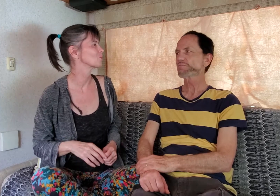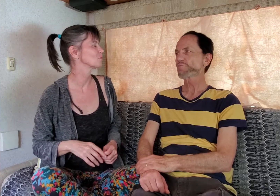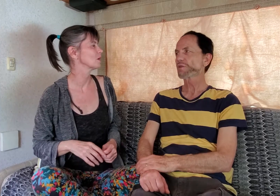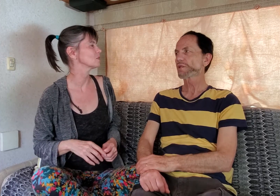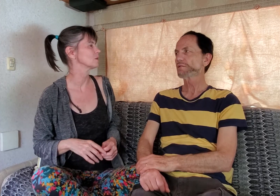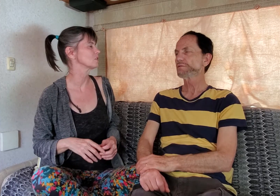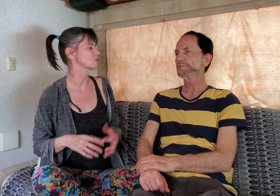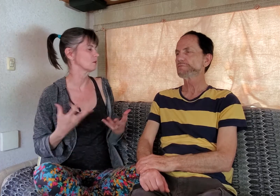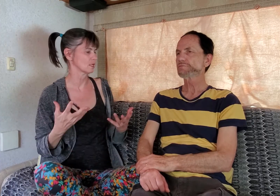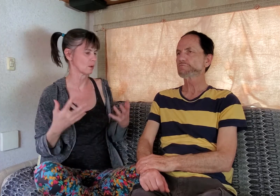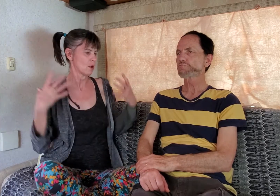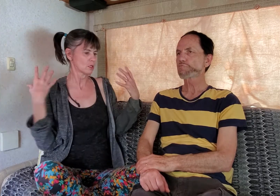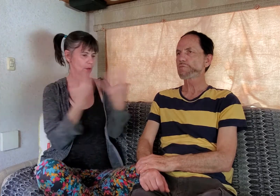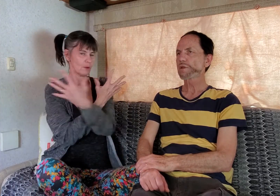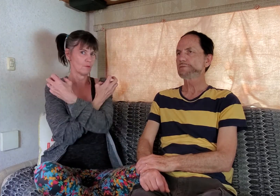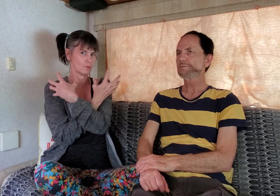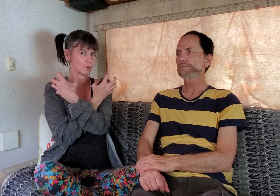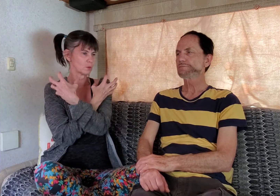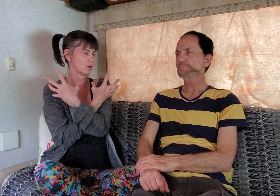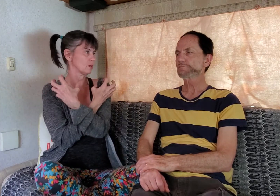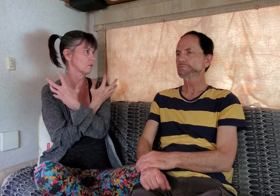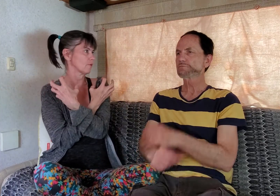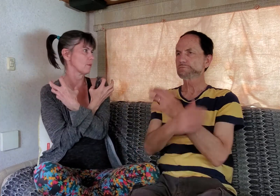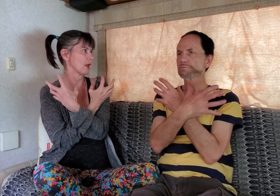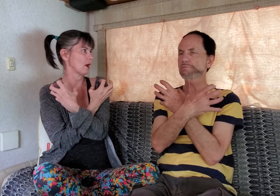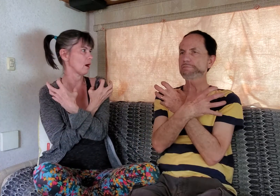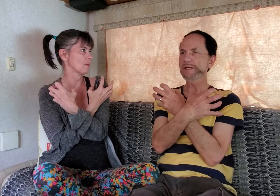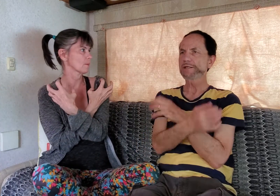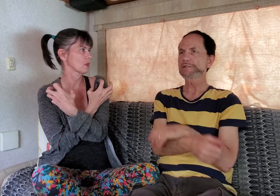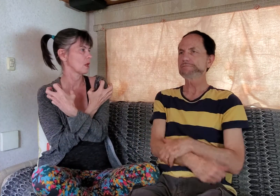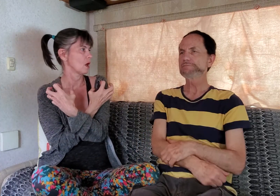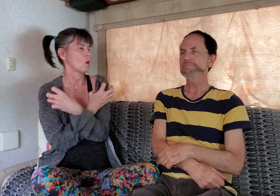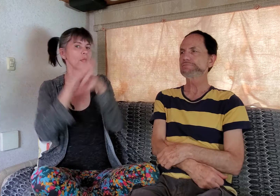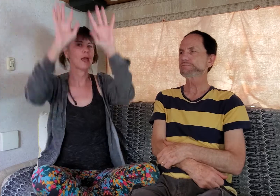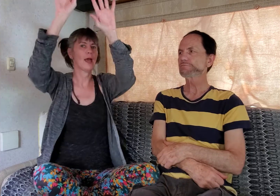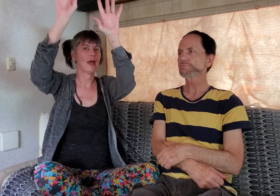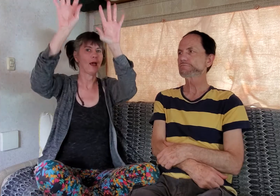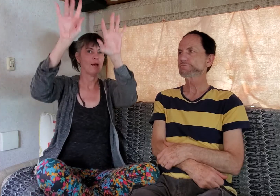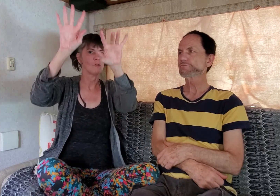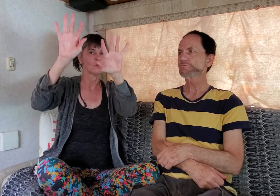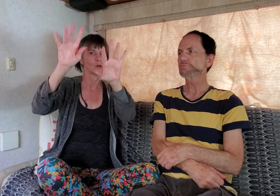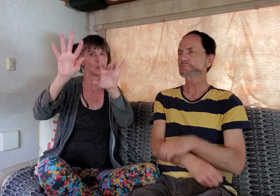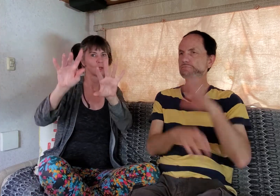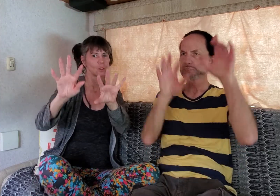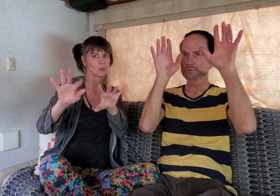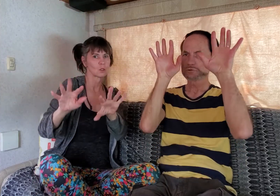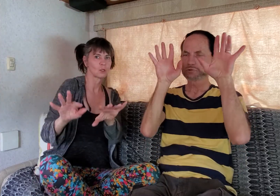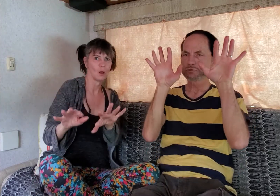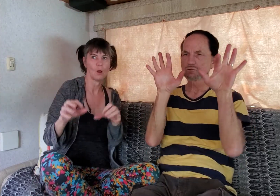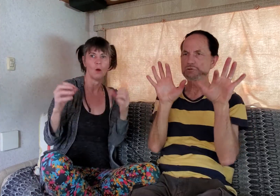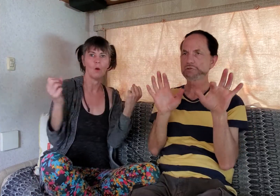What else did we just do in that song? So we have this one. We have a bear. Bear. We have